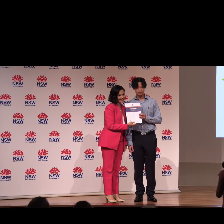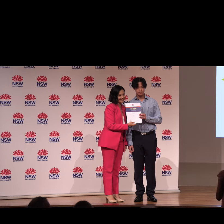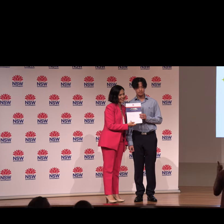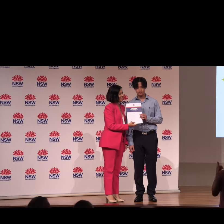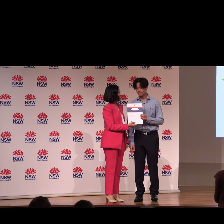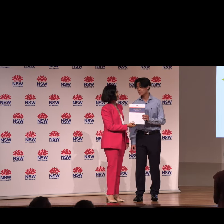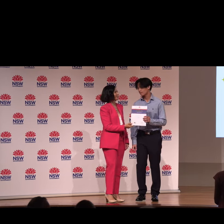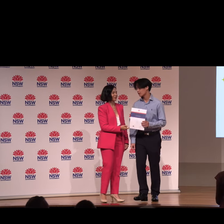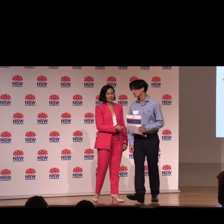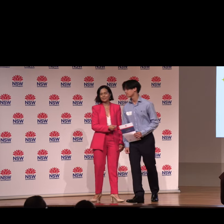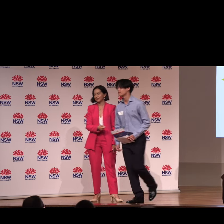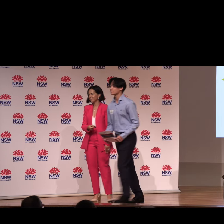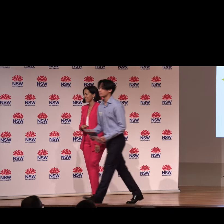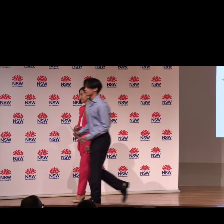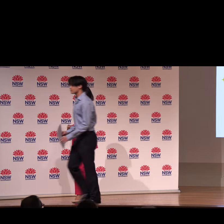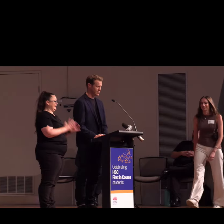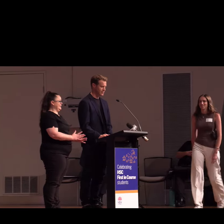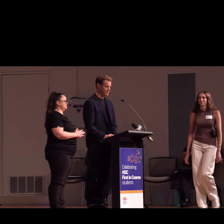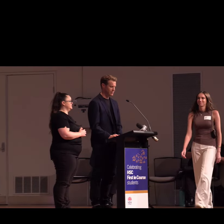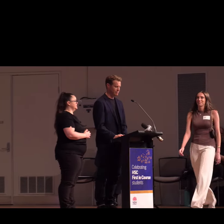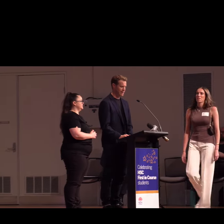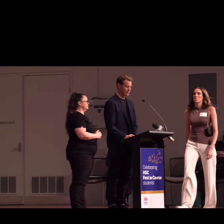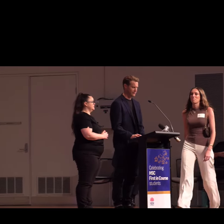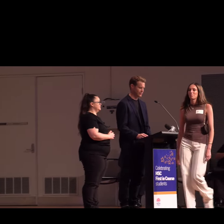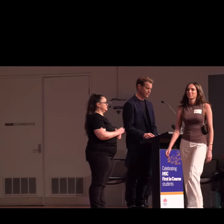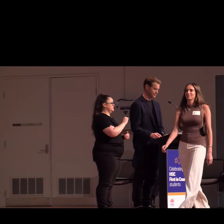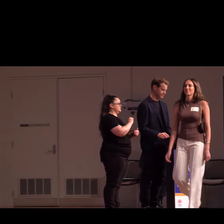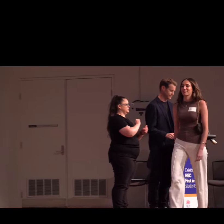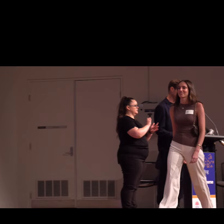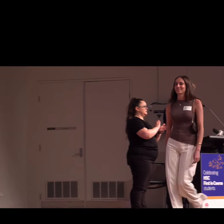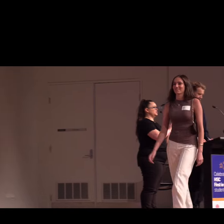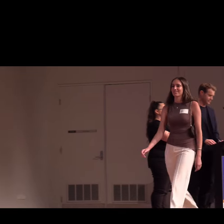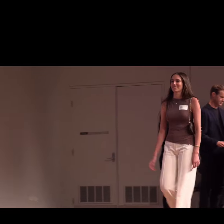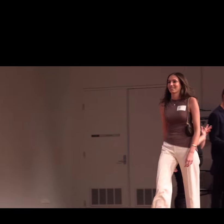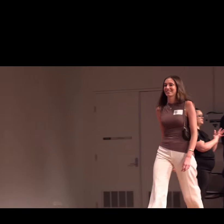In Spanish Beginners, Chiara Freeman, Meriden School.